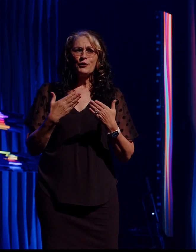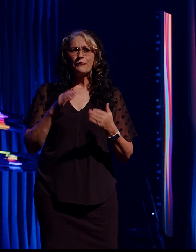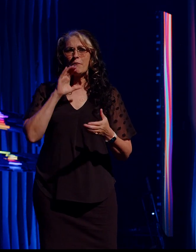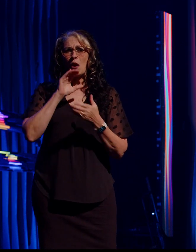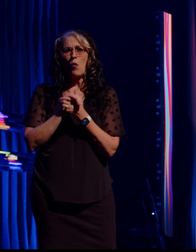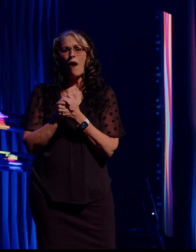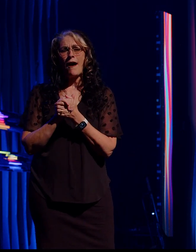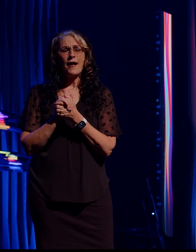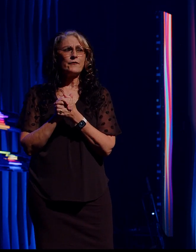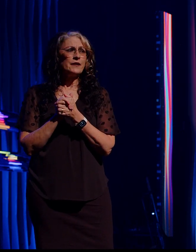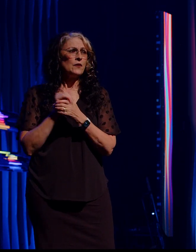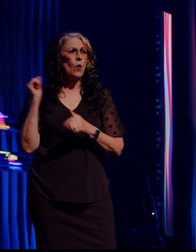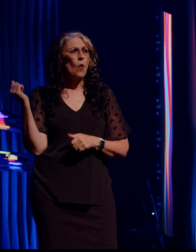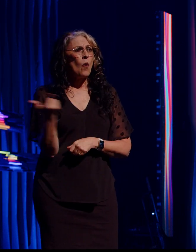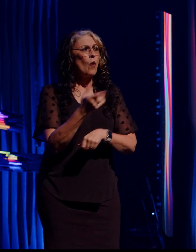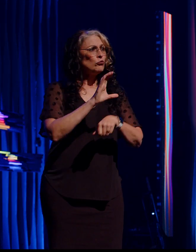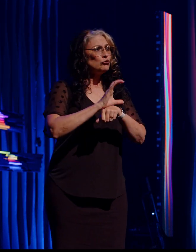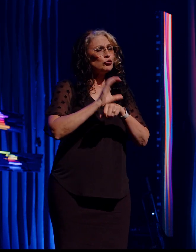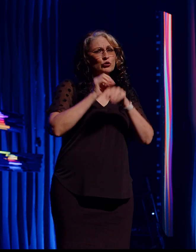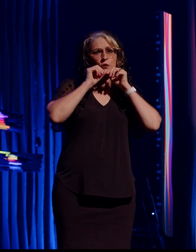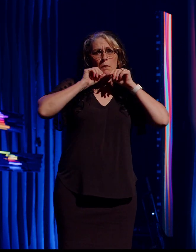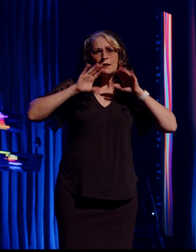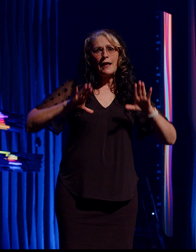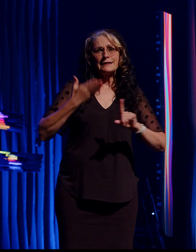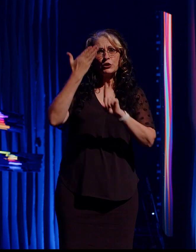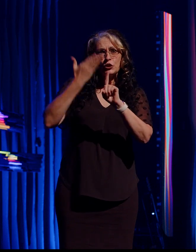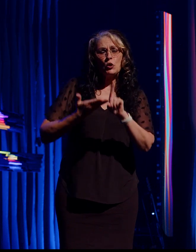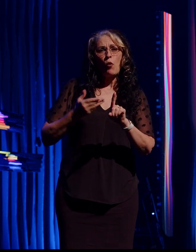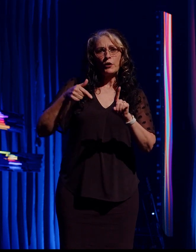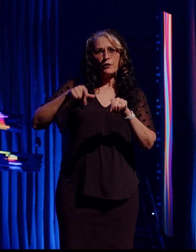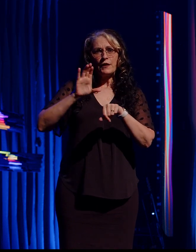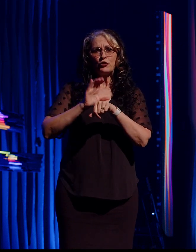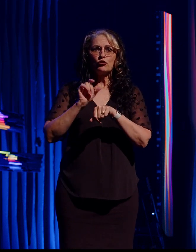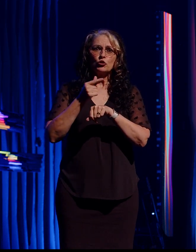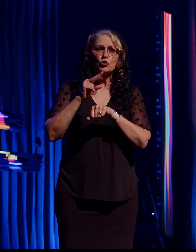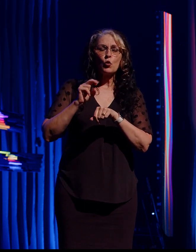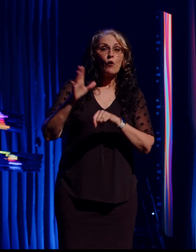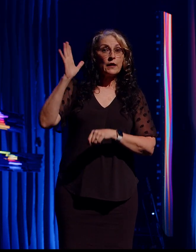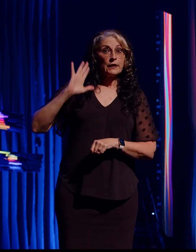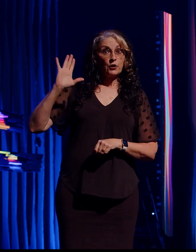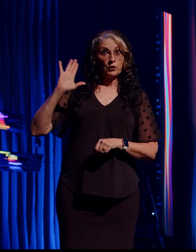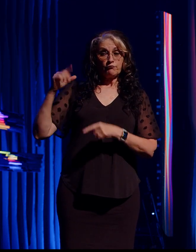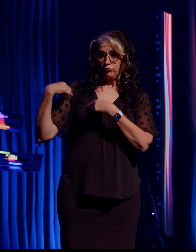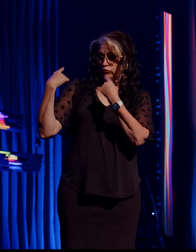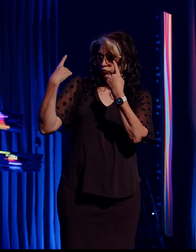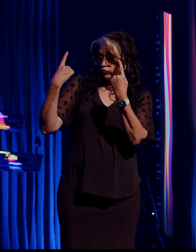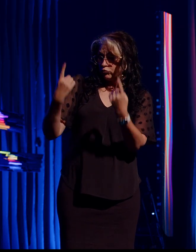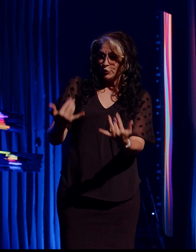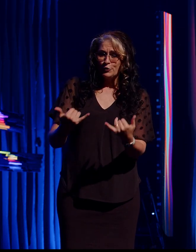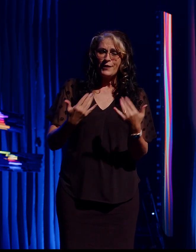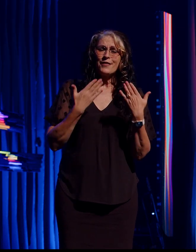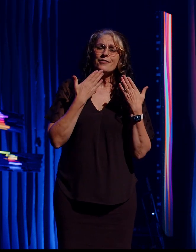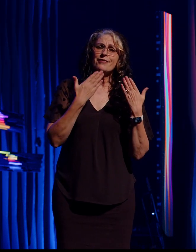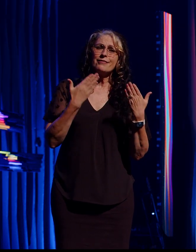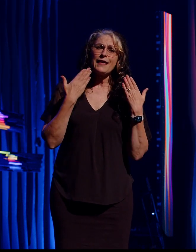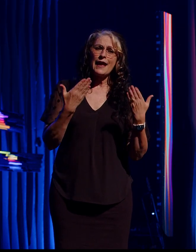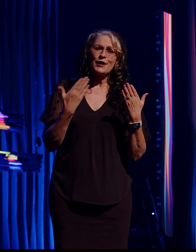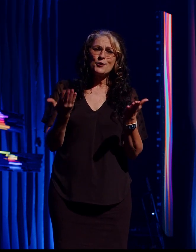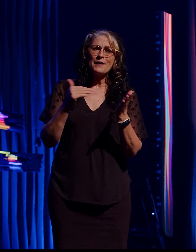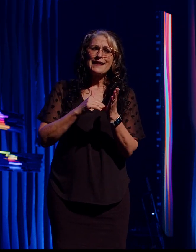and I, but for our whole church, for what a blessing you are to the Grove years ago and to this very day. Can we thank her one more